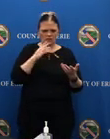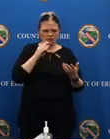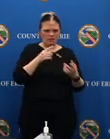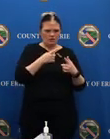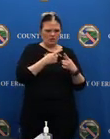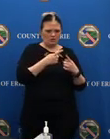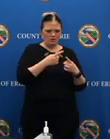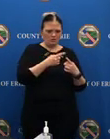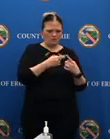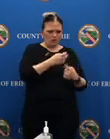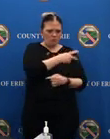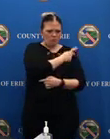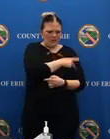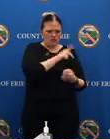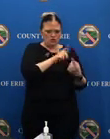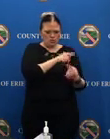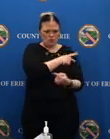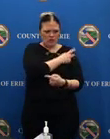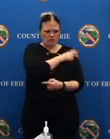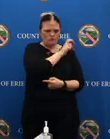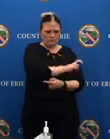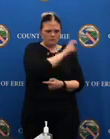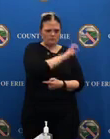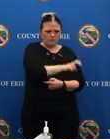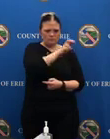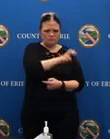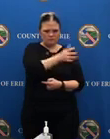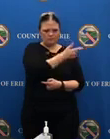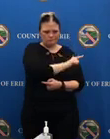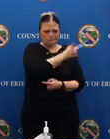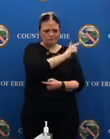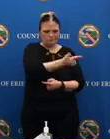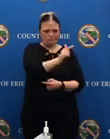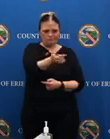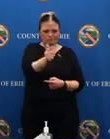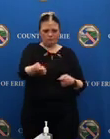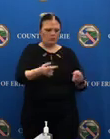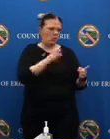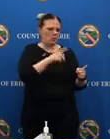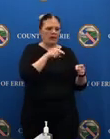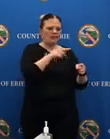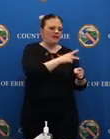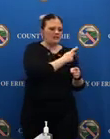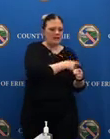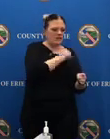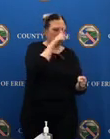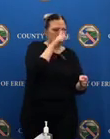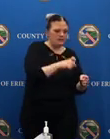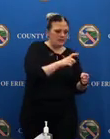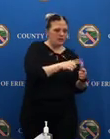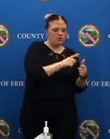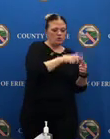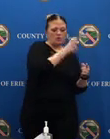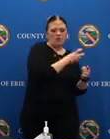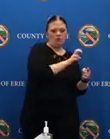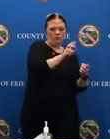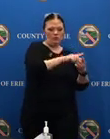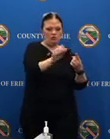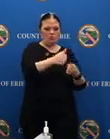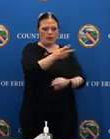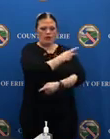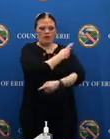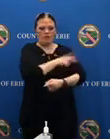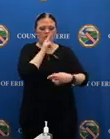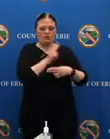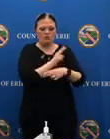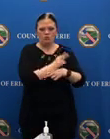patient to patient. Why would you take a ventilator away? Let's say a patient no longer needs it, but another one does. Why would you take that and put it on a